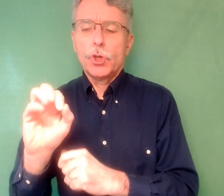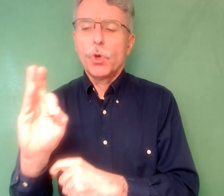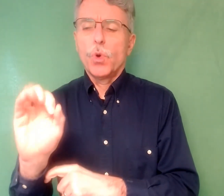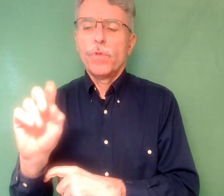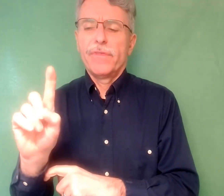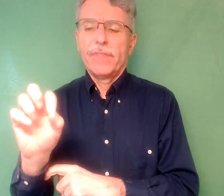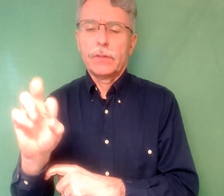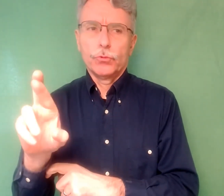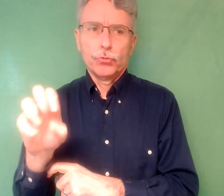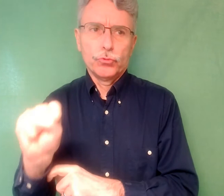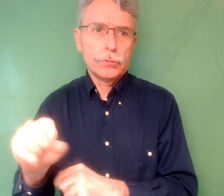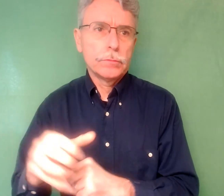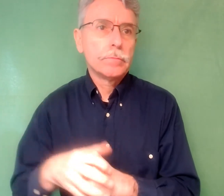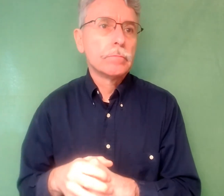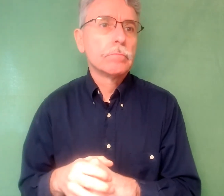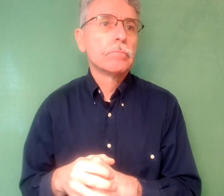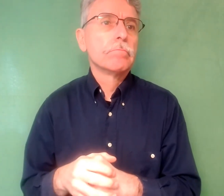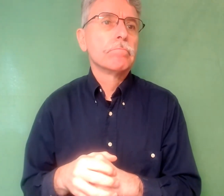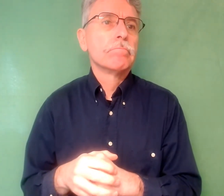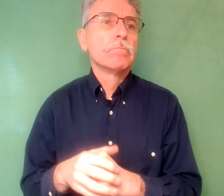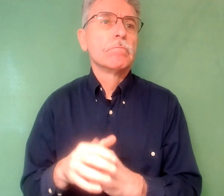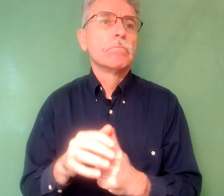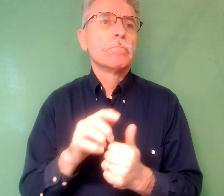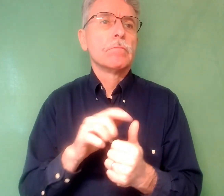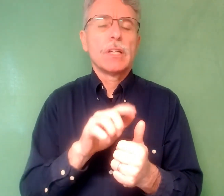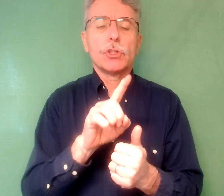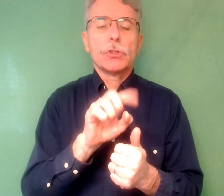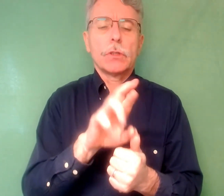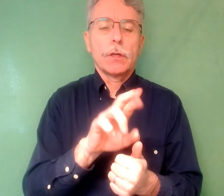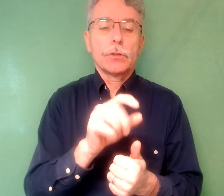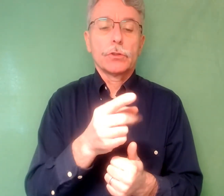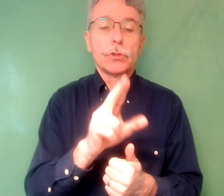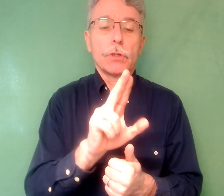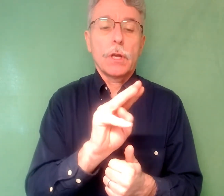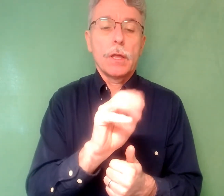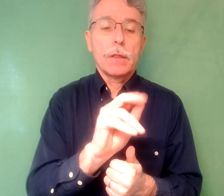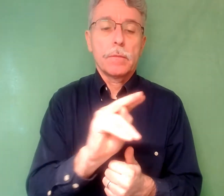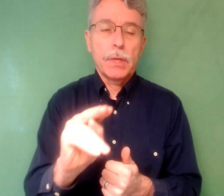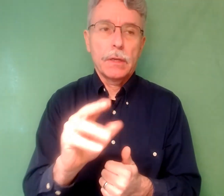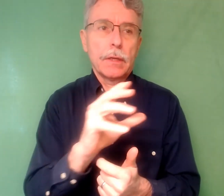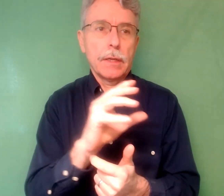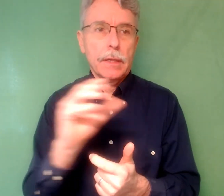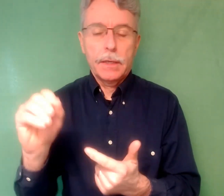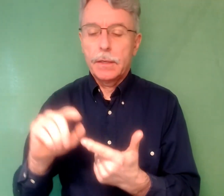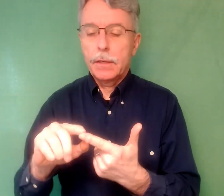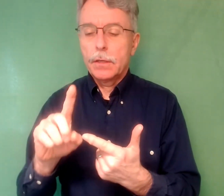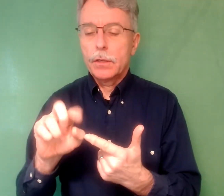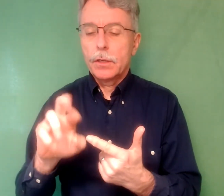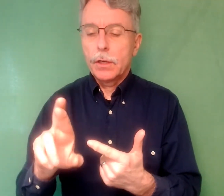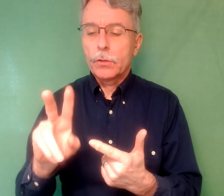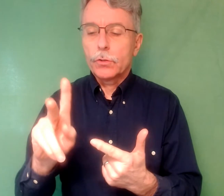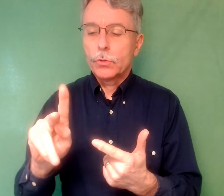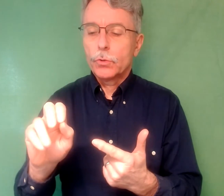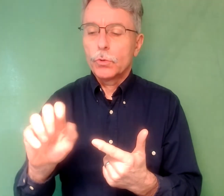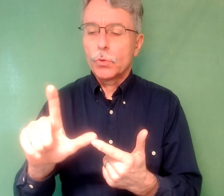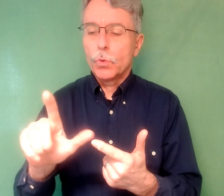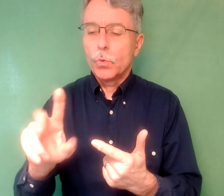Summary. Dr. Debra Guthmann is one of the editors of this publication and co-authored this chapter with Dr. Marcia